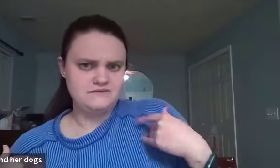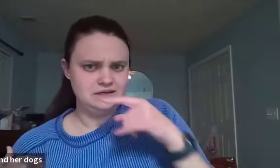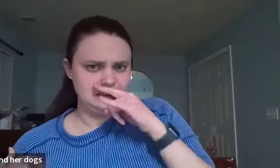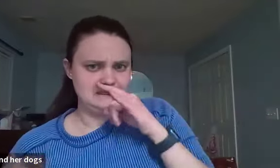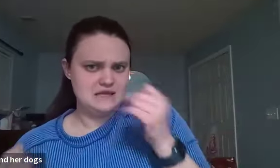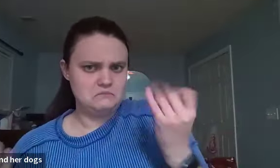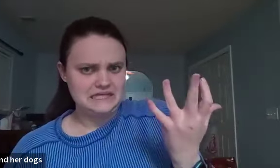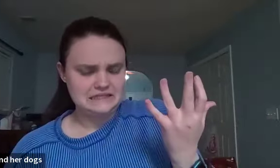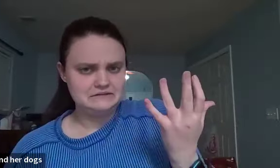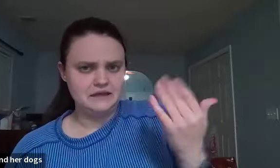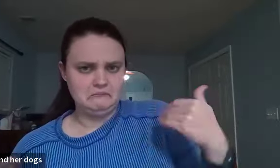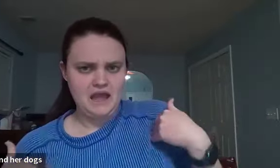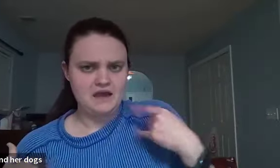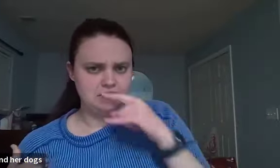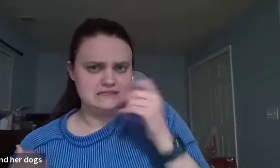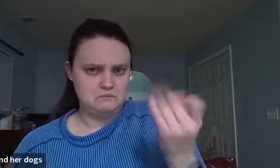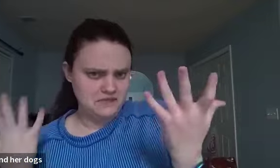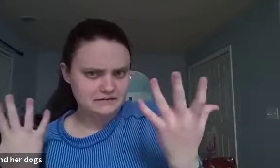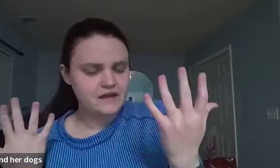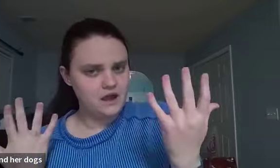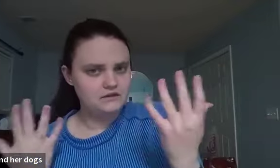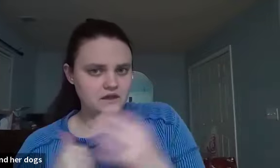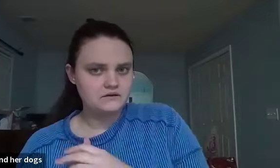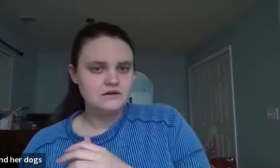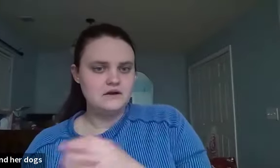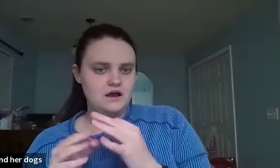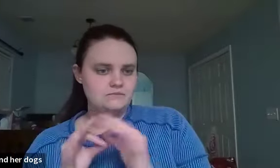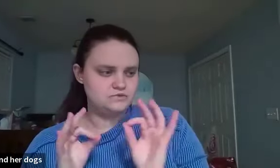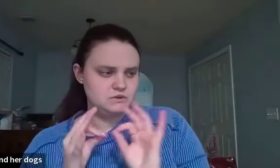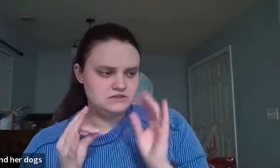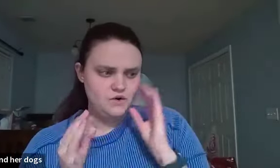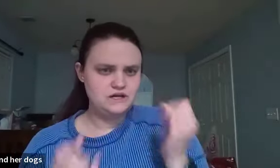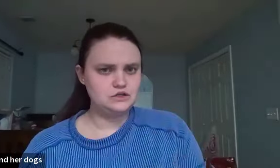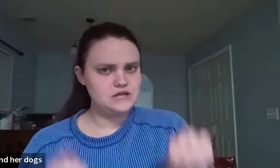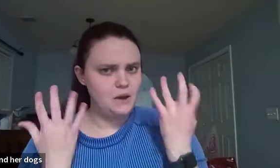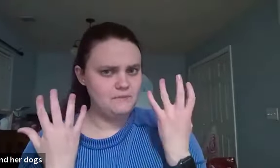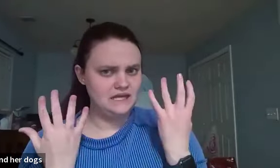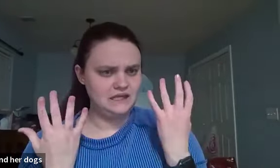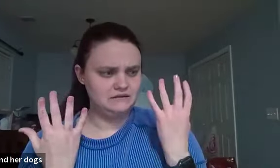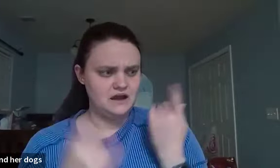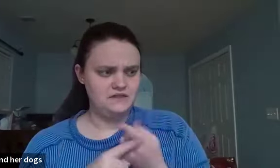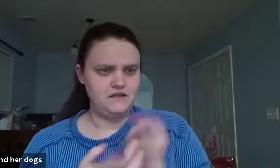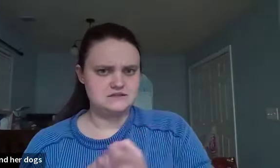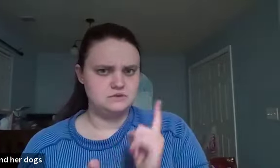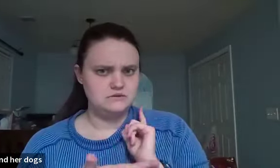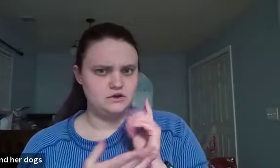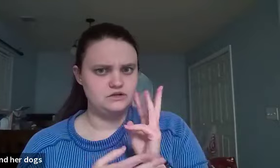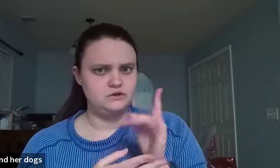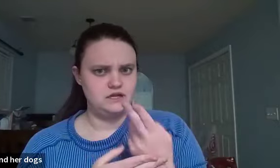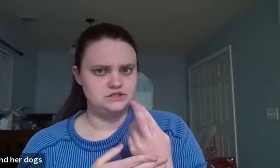have kids, how many? Like have kids, how many? That kind of thing. So because we've already learned how many, I think last week with our